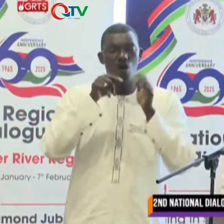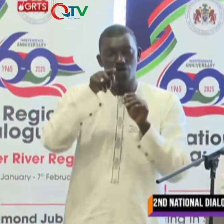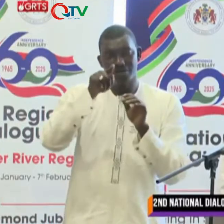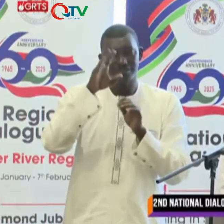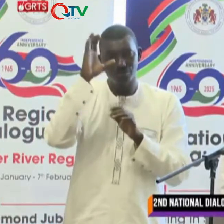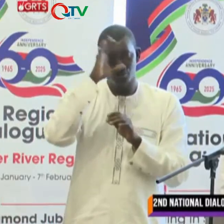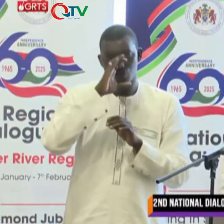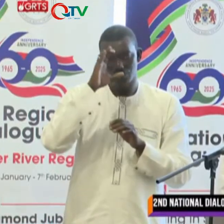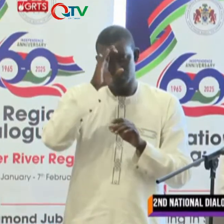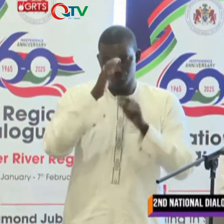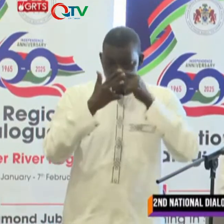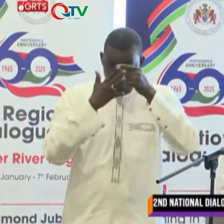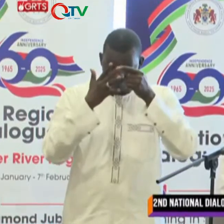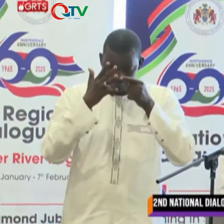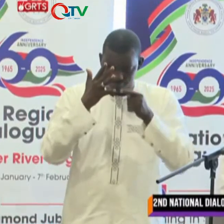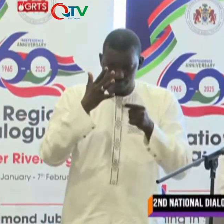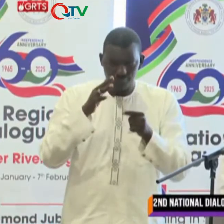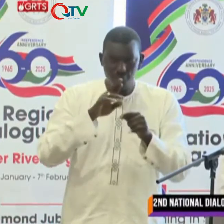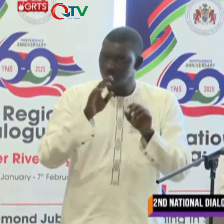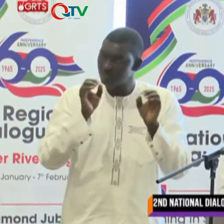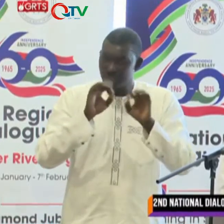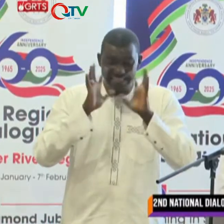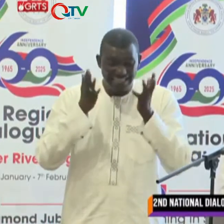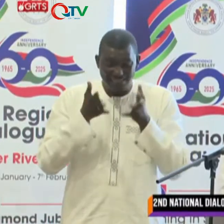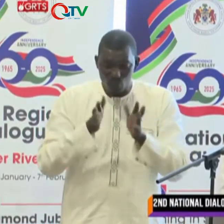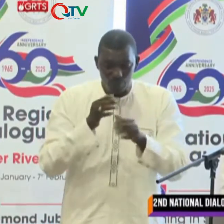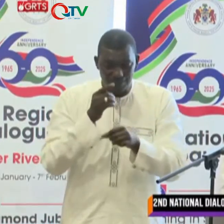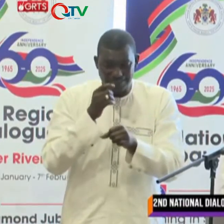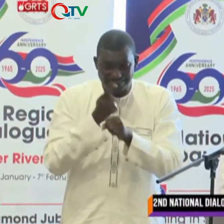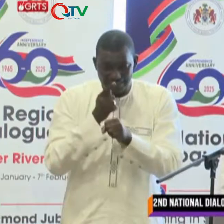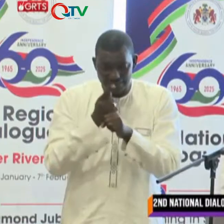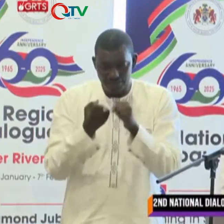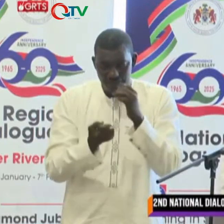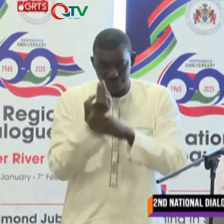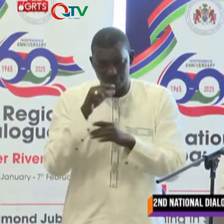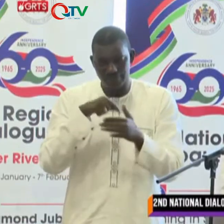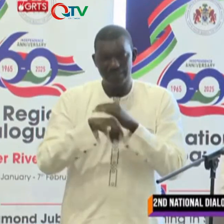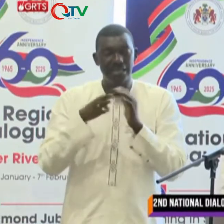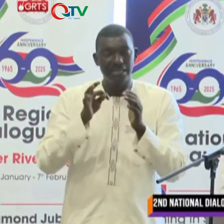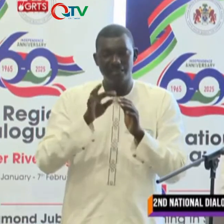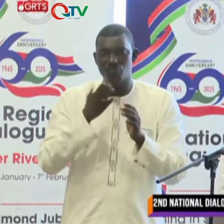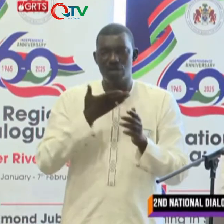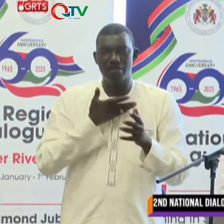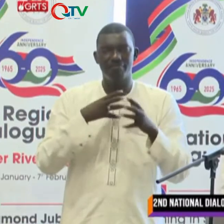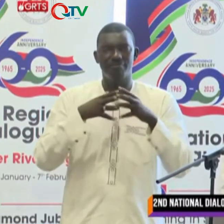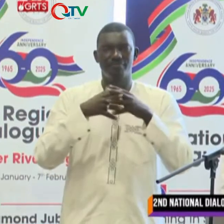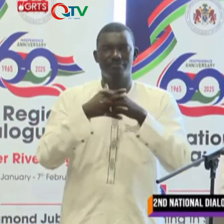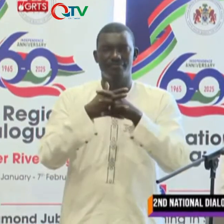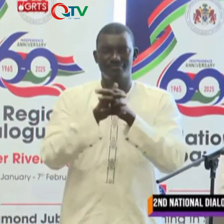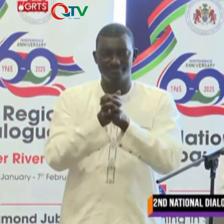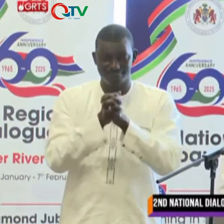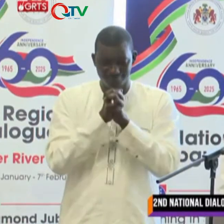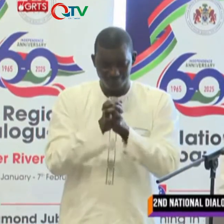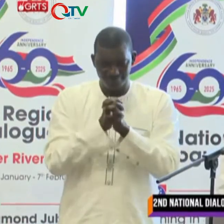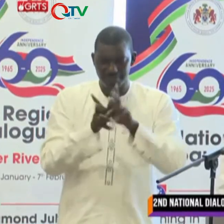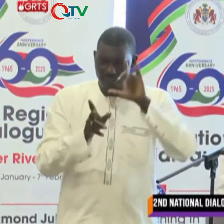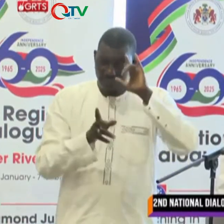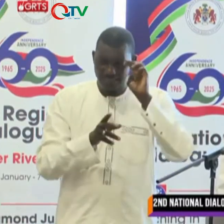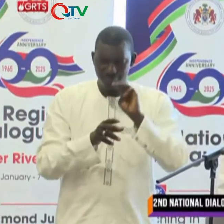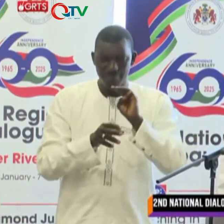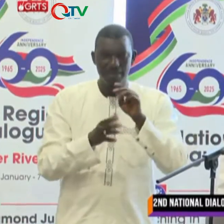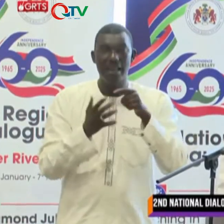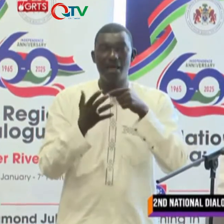conditions do not in any way guarantee development in the absence of unity and harmony among the